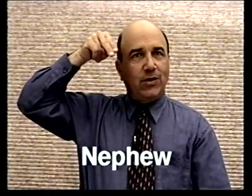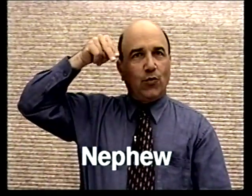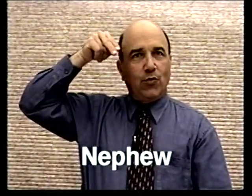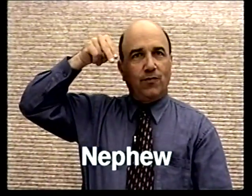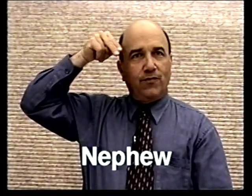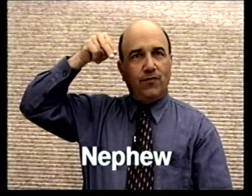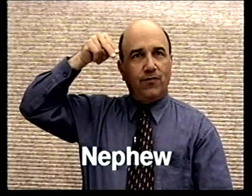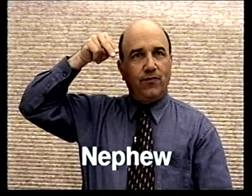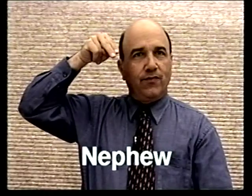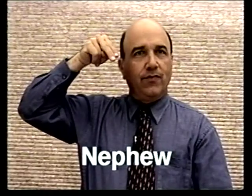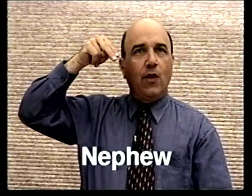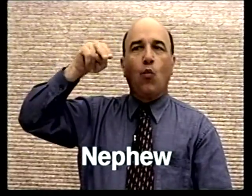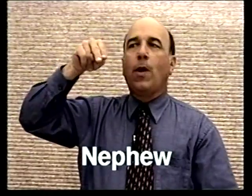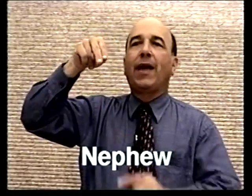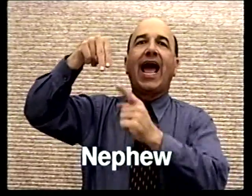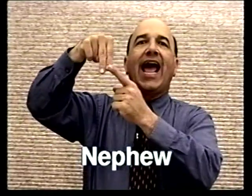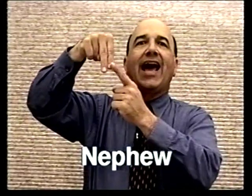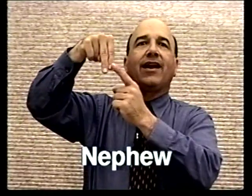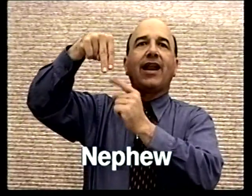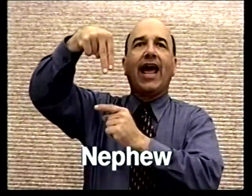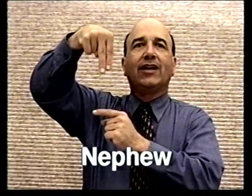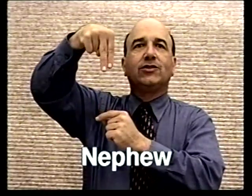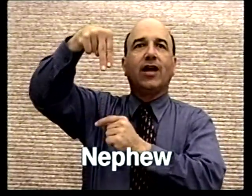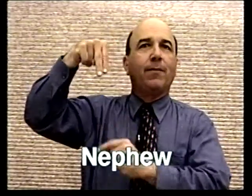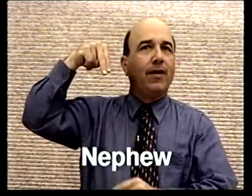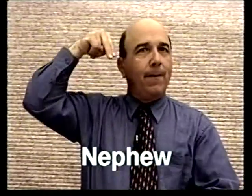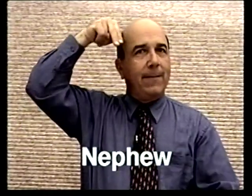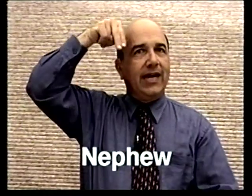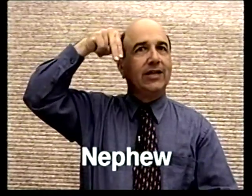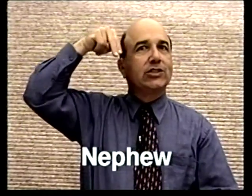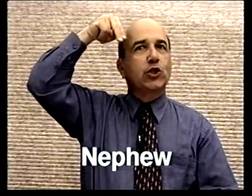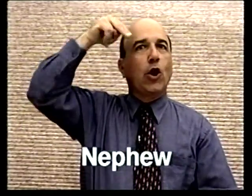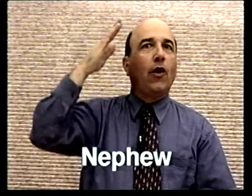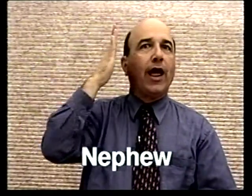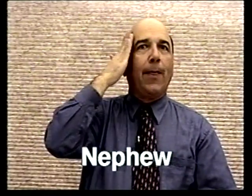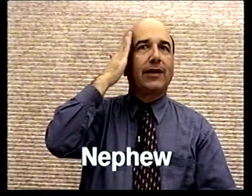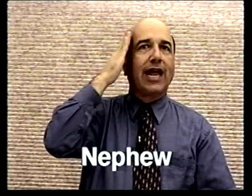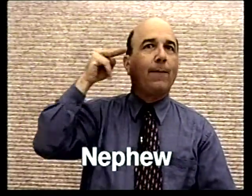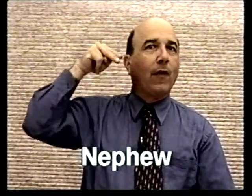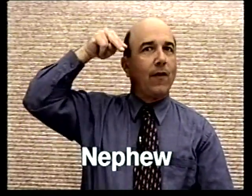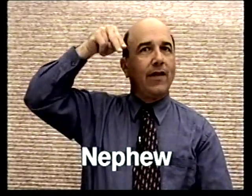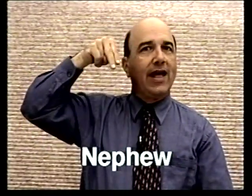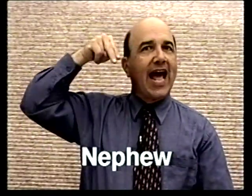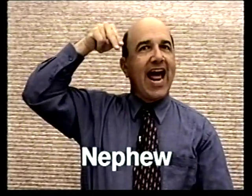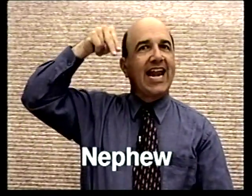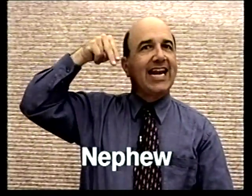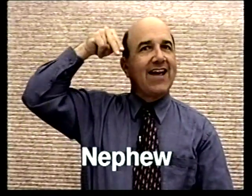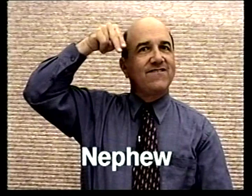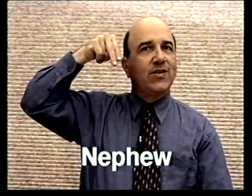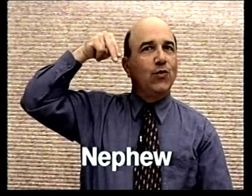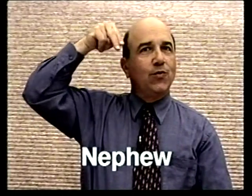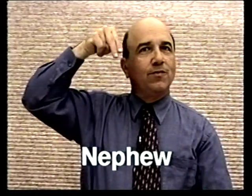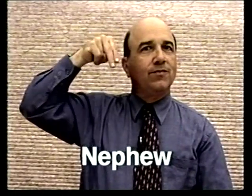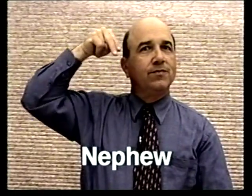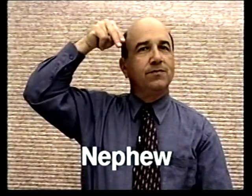Nephew, with an N hand shape, making a circle at the temple. Nephew.